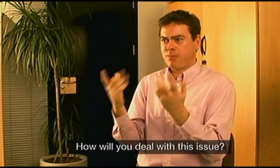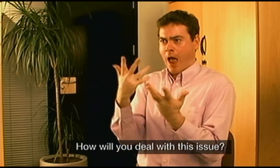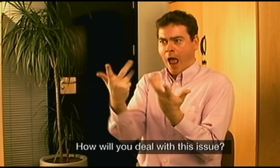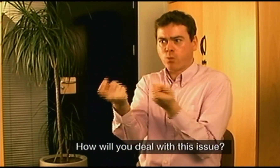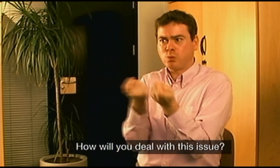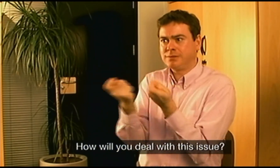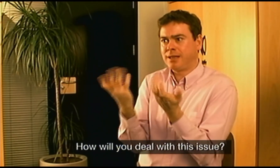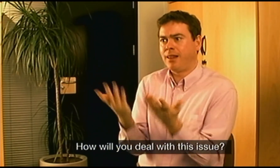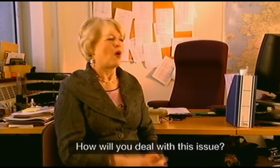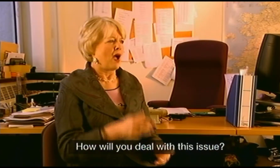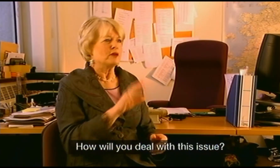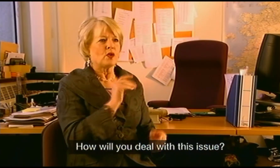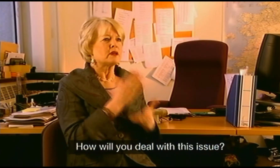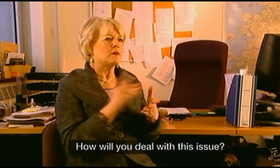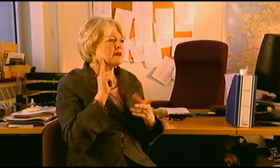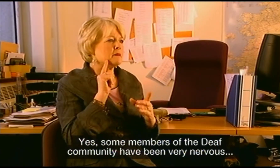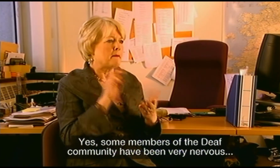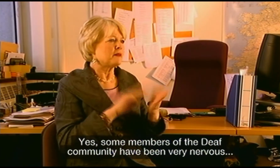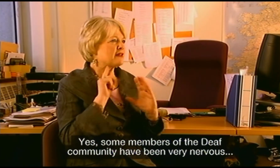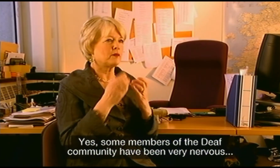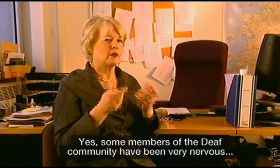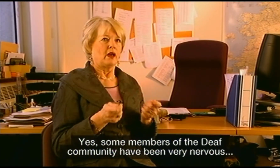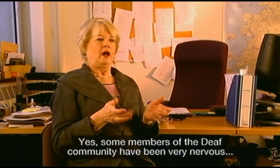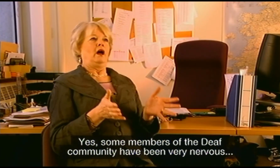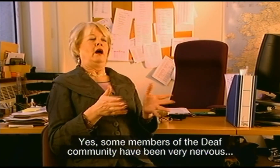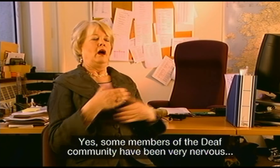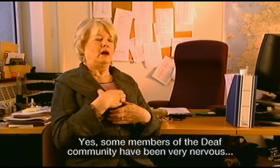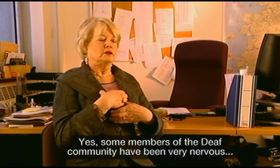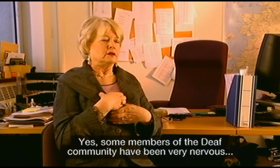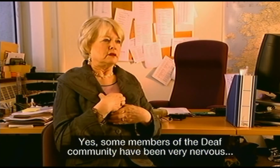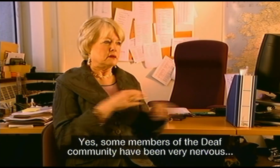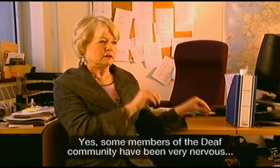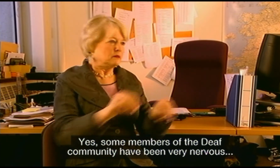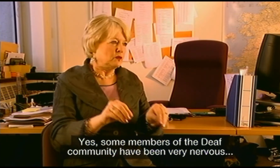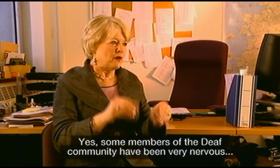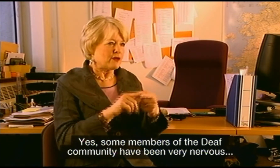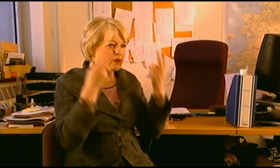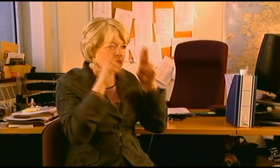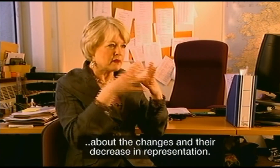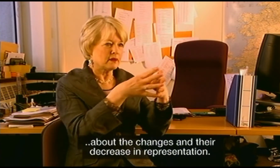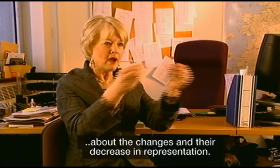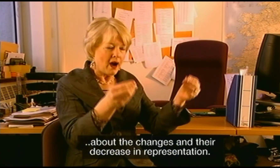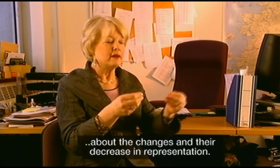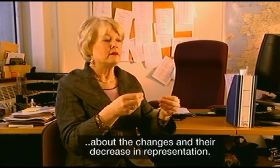will you deal with this issue? Yes, some members of the deaf community have been very nervous about the changes and their decrease